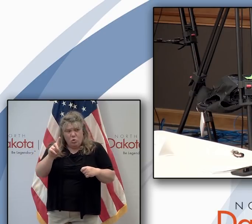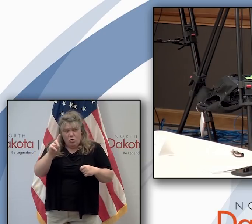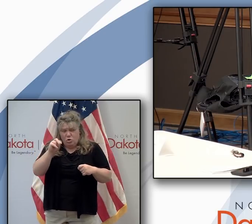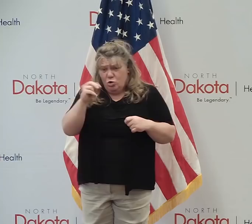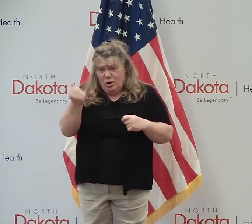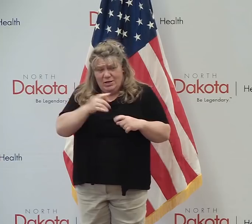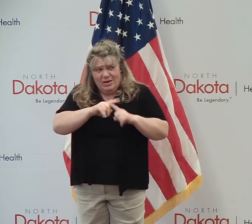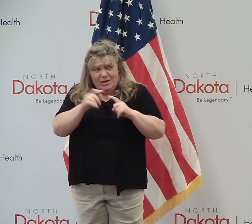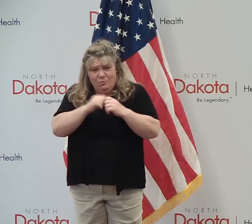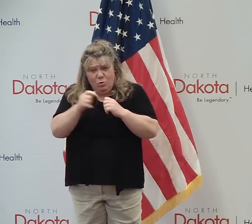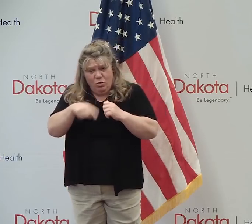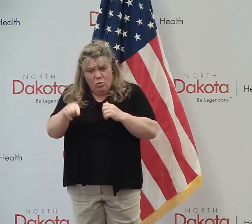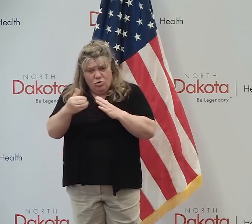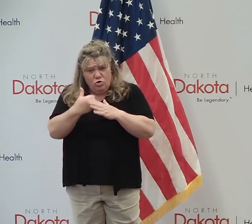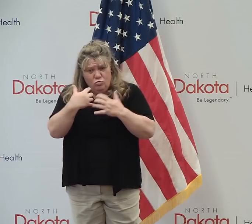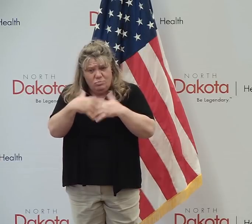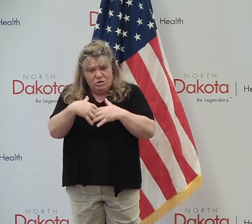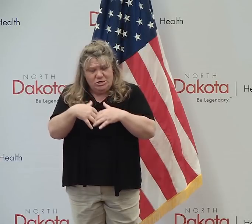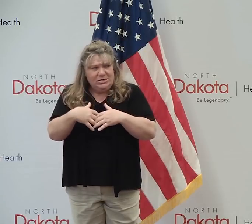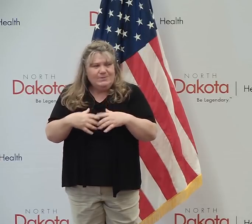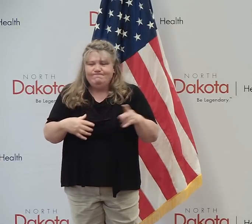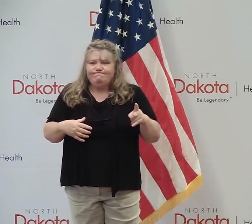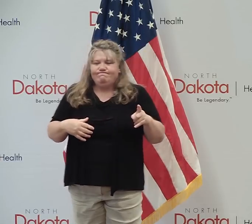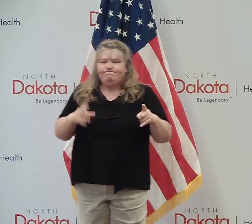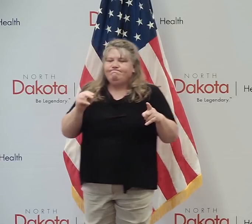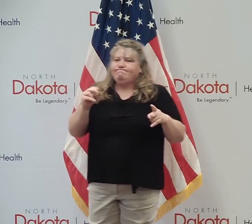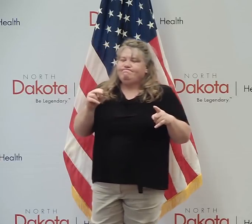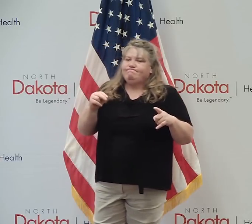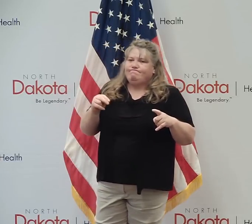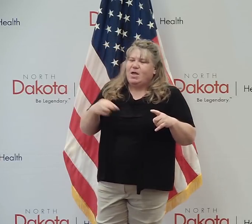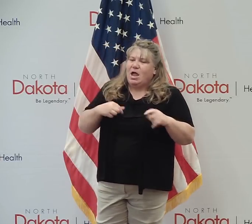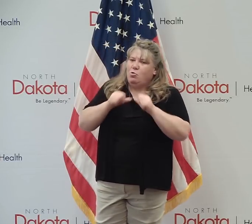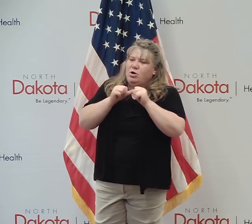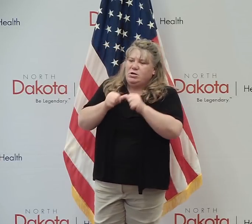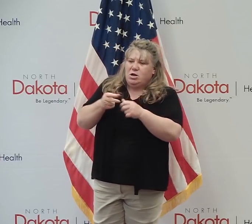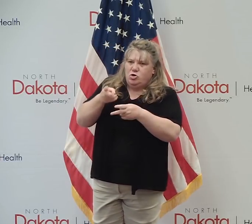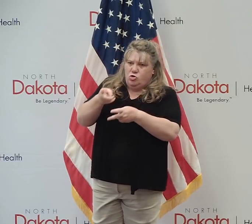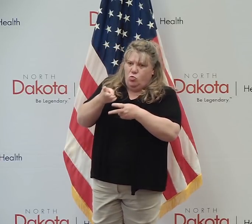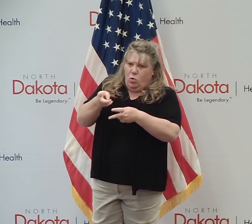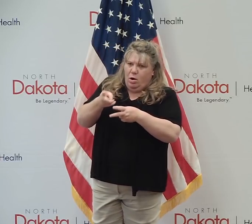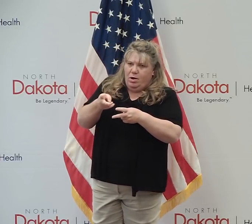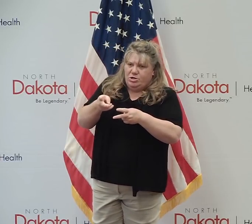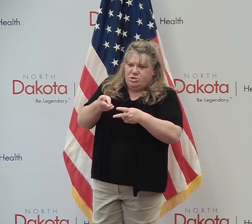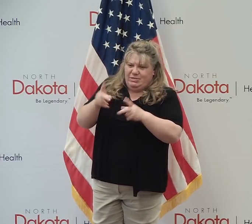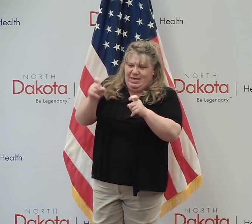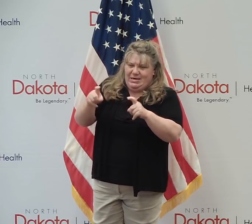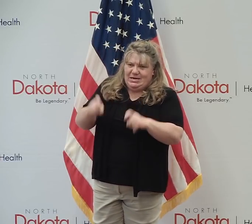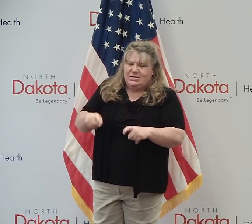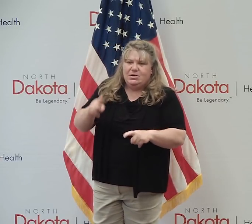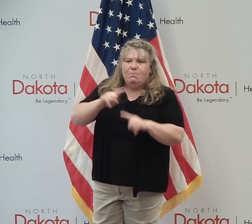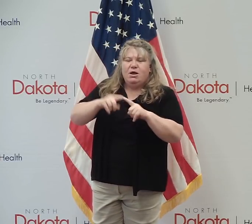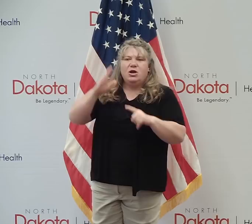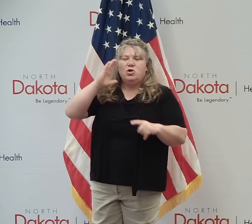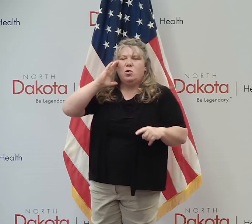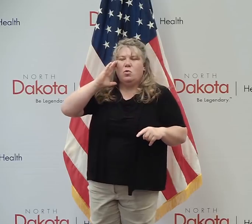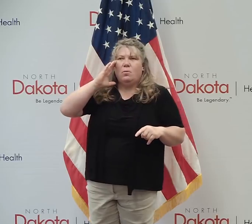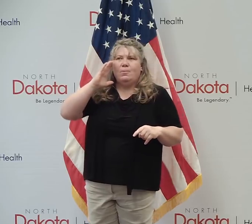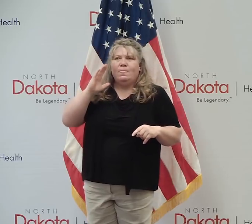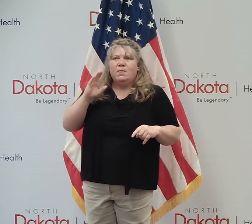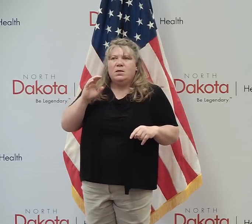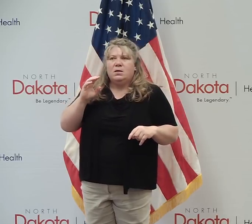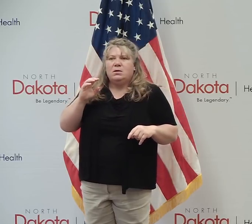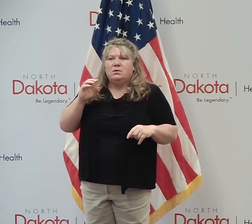machines. No, I don't. It hasn't changed. I mean, I will continue to watch that closely, but I know that there was we